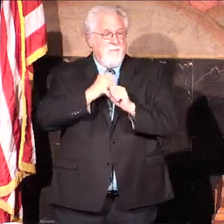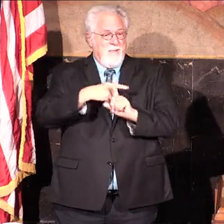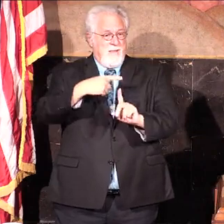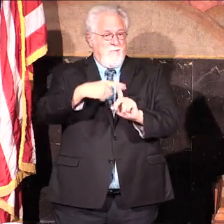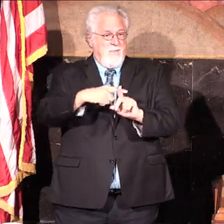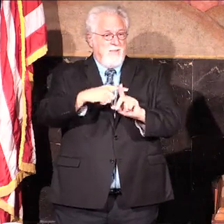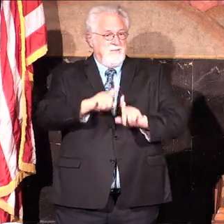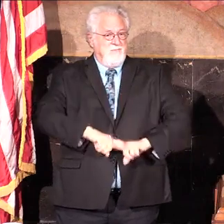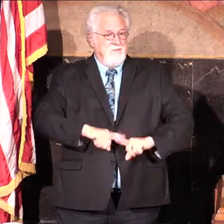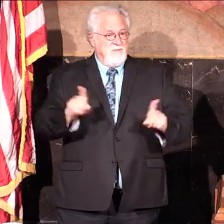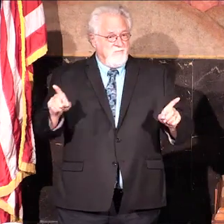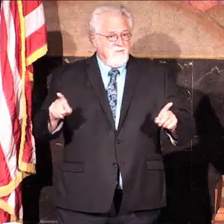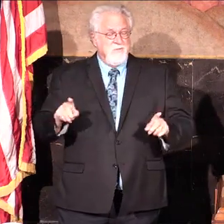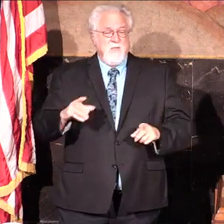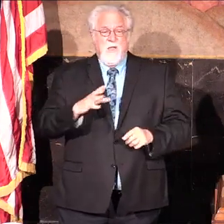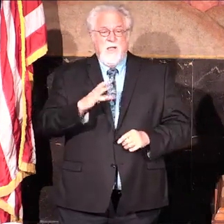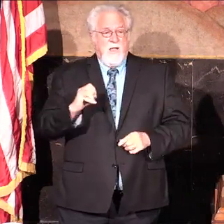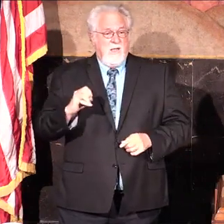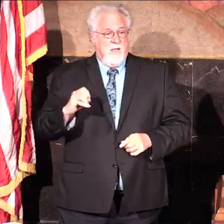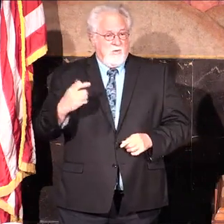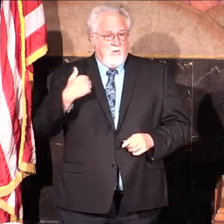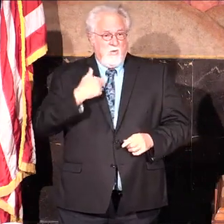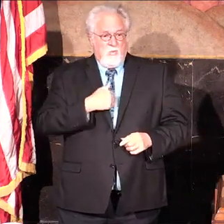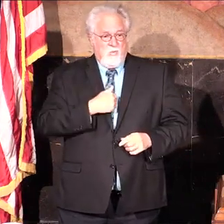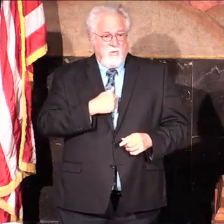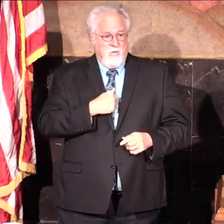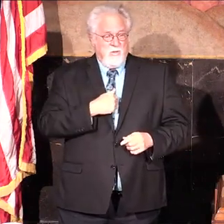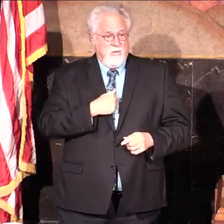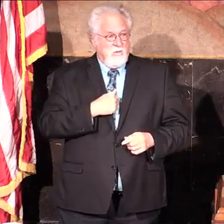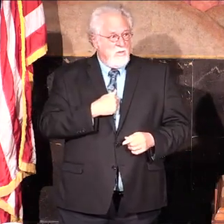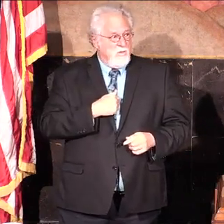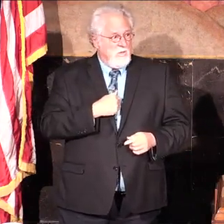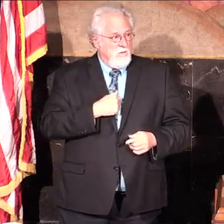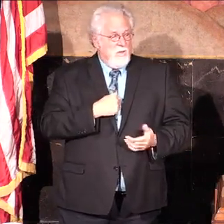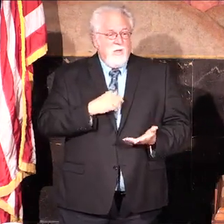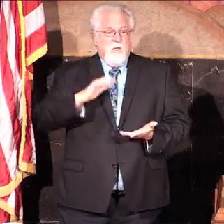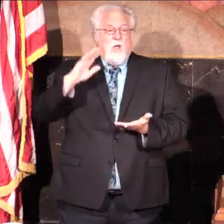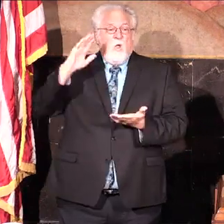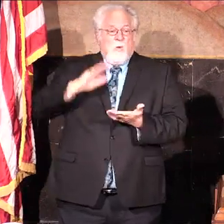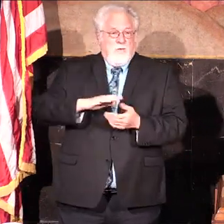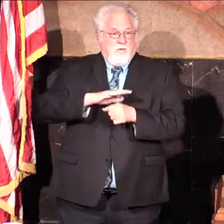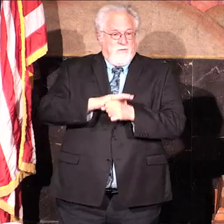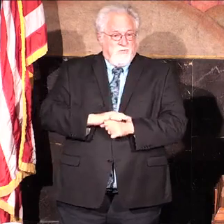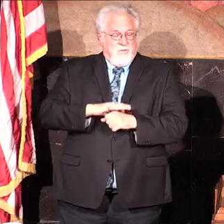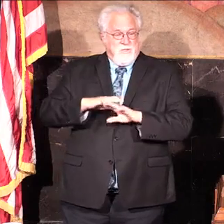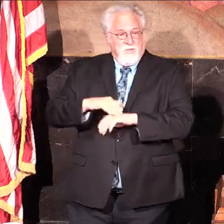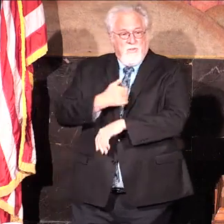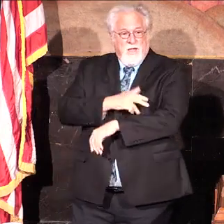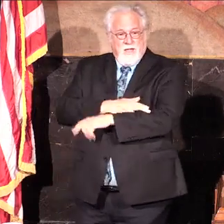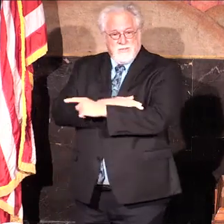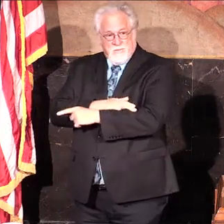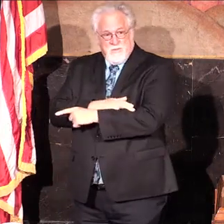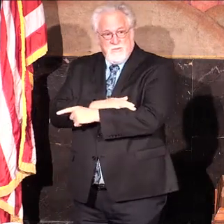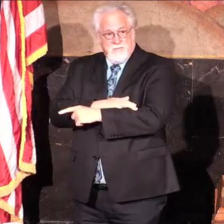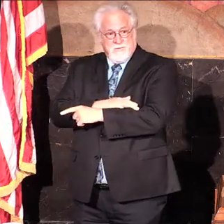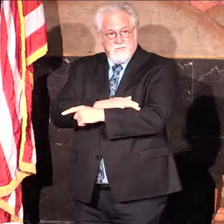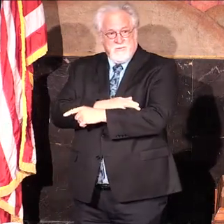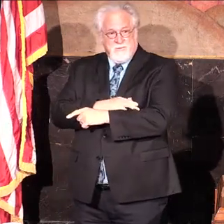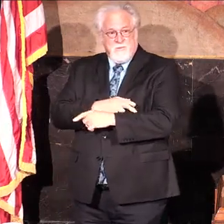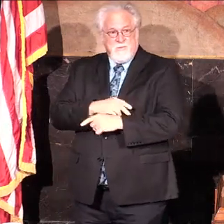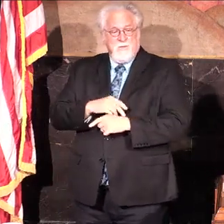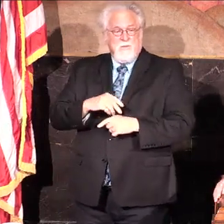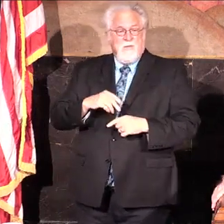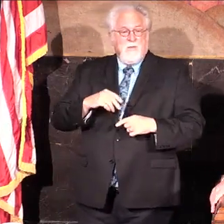positive difference, and we actually are relieving the stress on many of our hospitals already, not all of